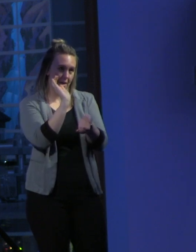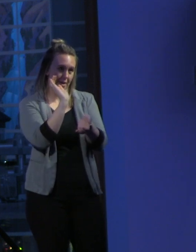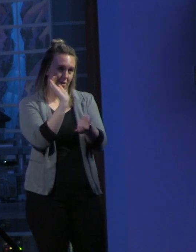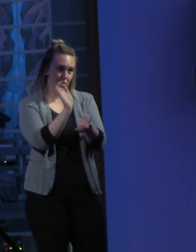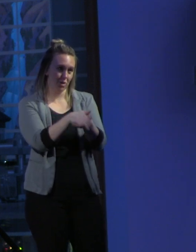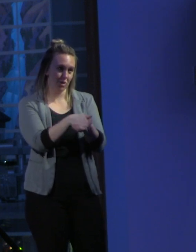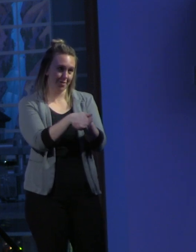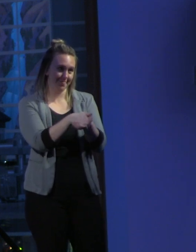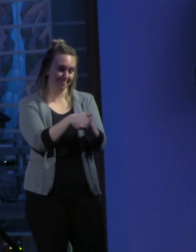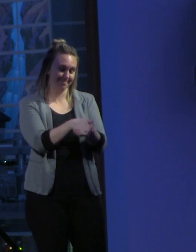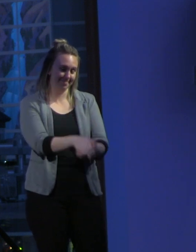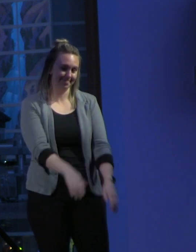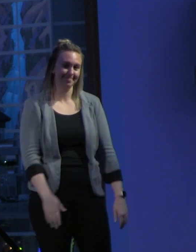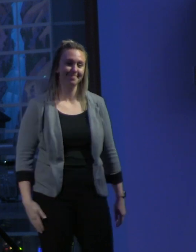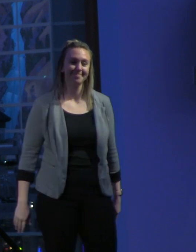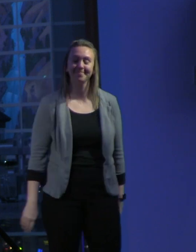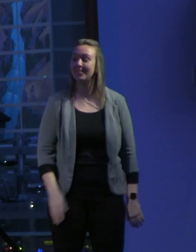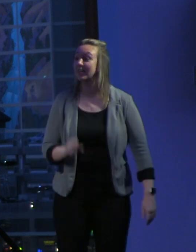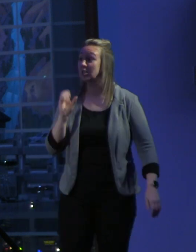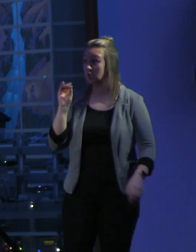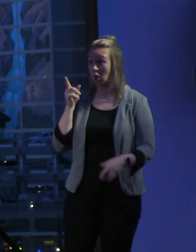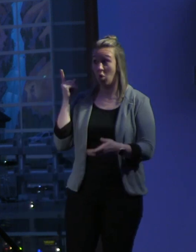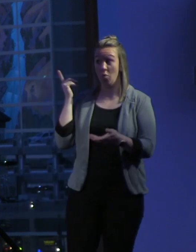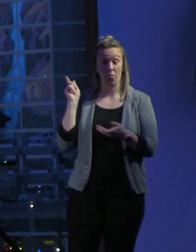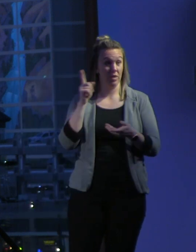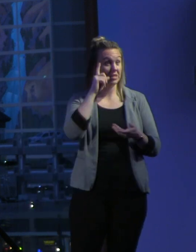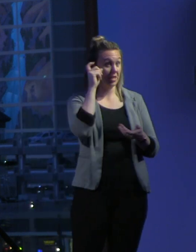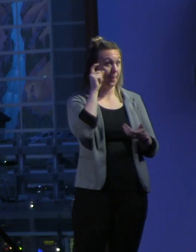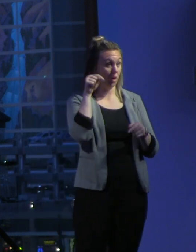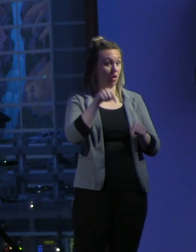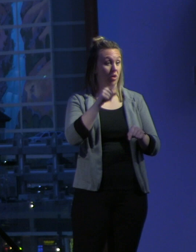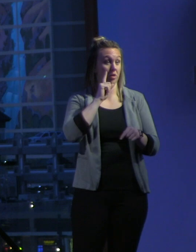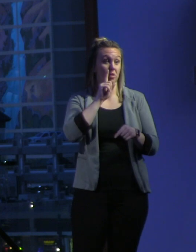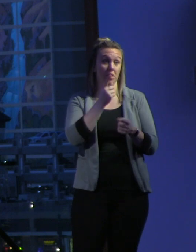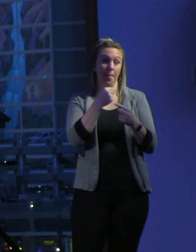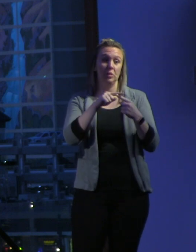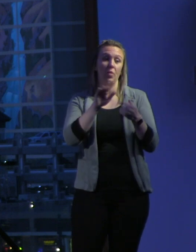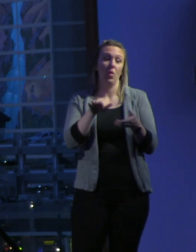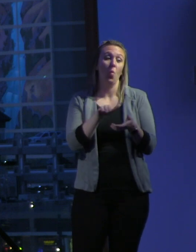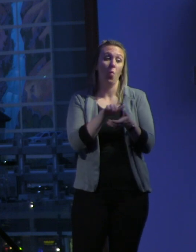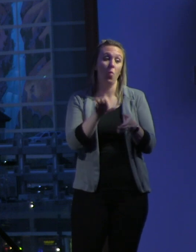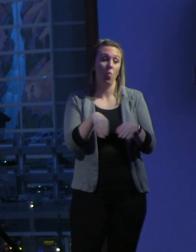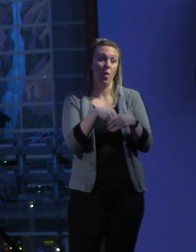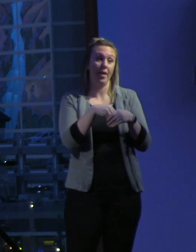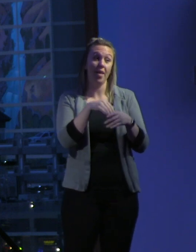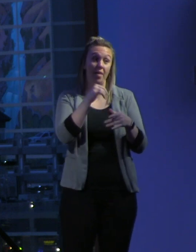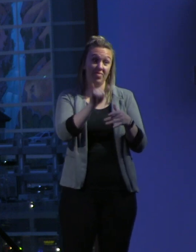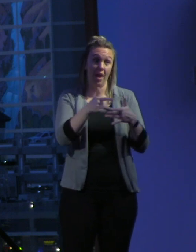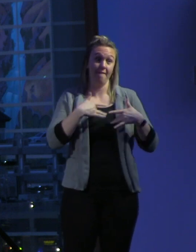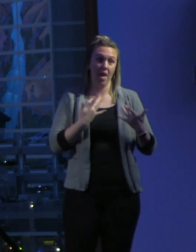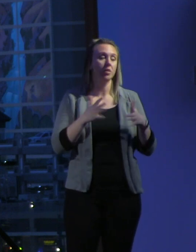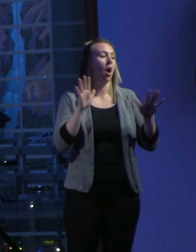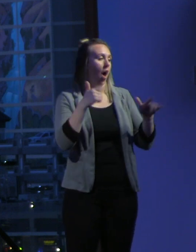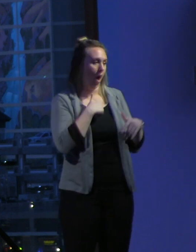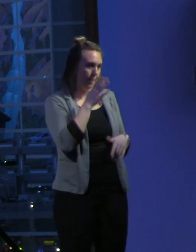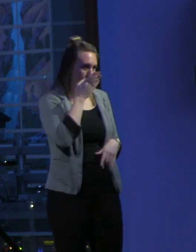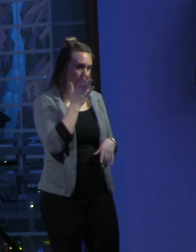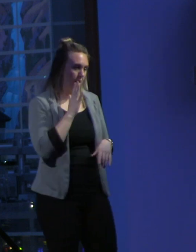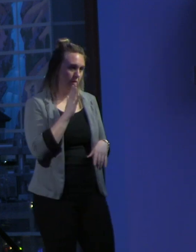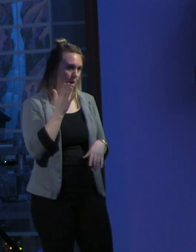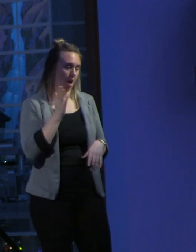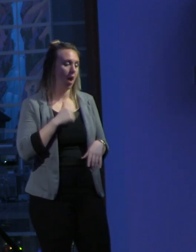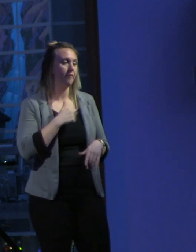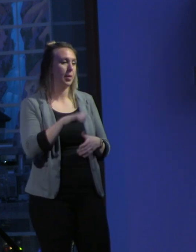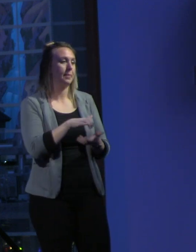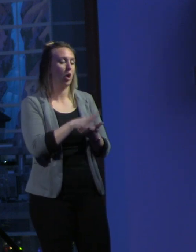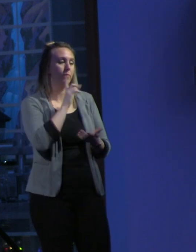marriage. So come this summer to the wedding, right? Because, oh my God, I've been married twice. So you don't want me on